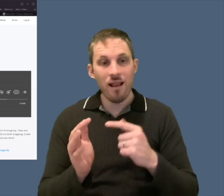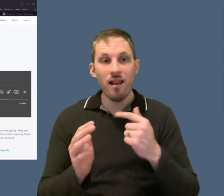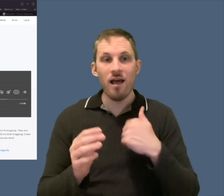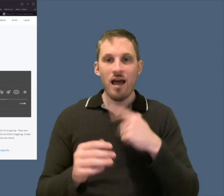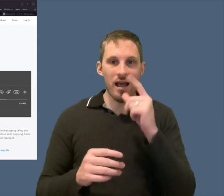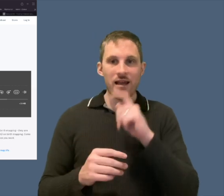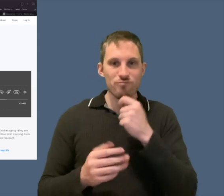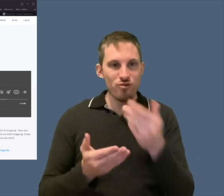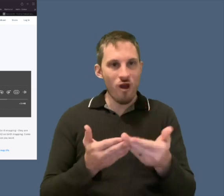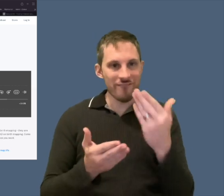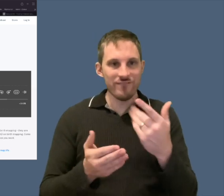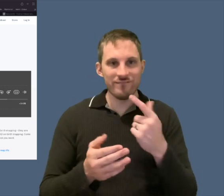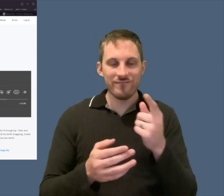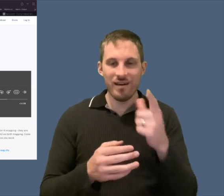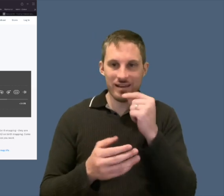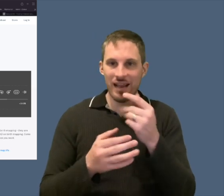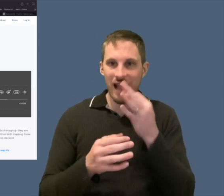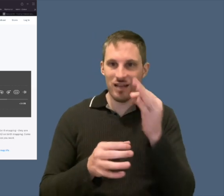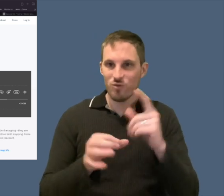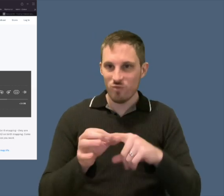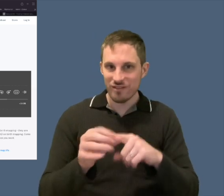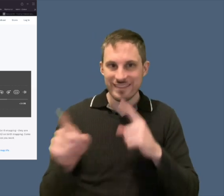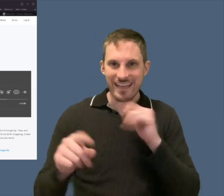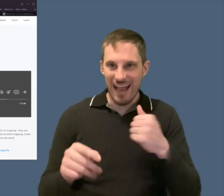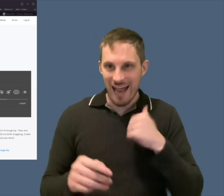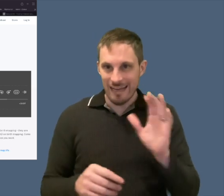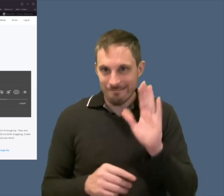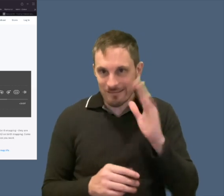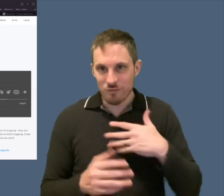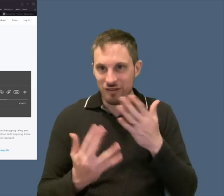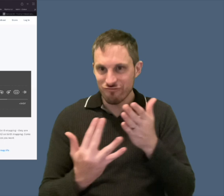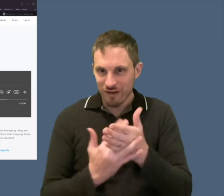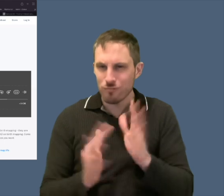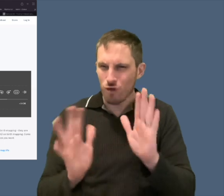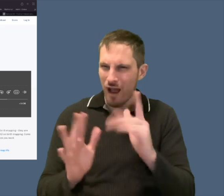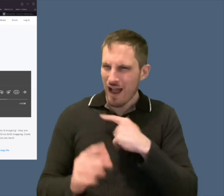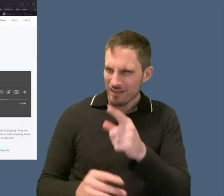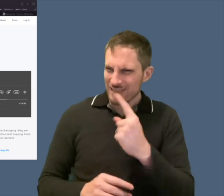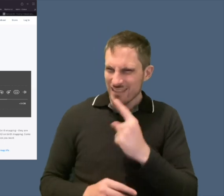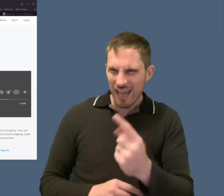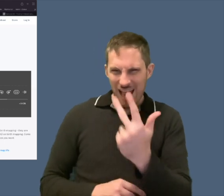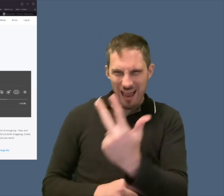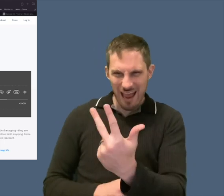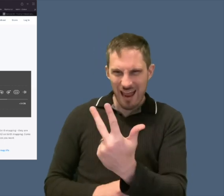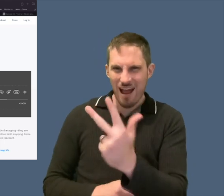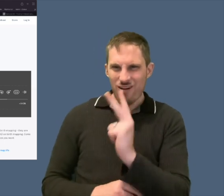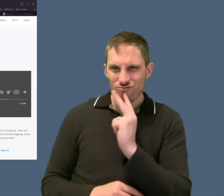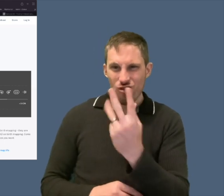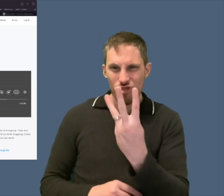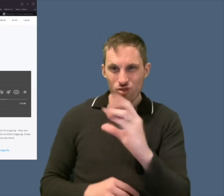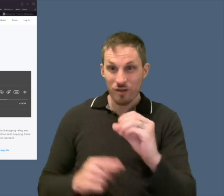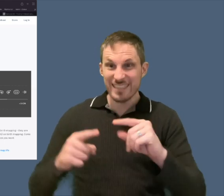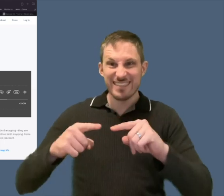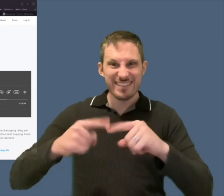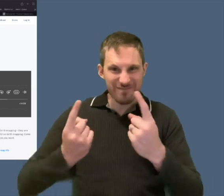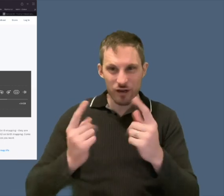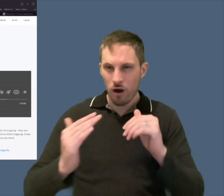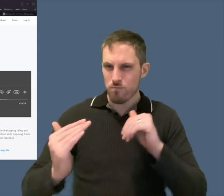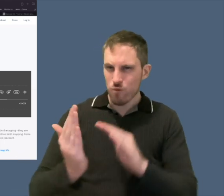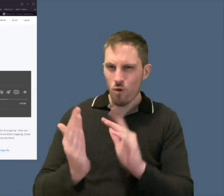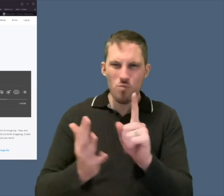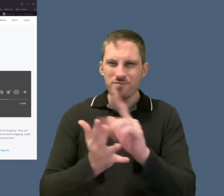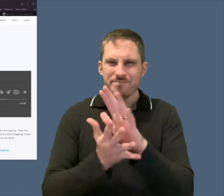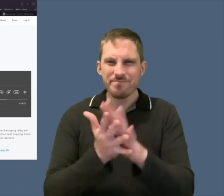this today. I put my hand up so I didn't interrupt. When you say 830 different approaches, what do you mean by